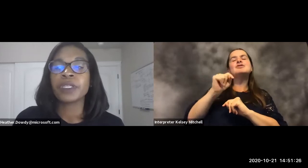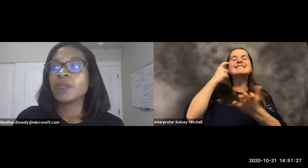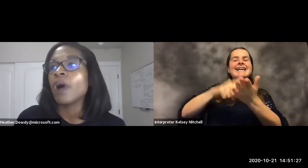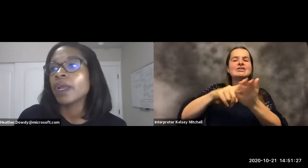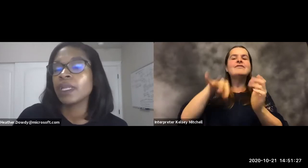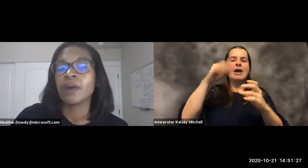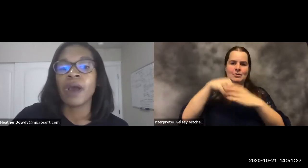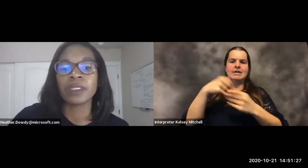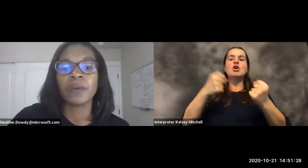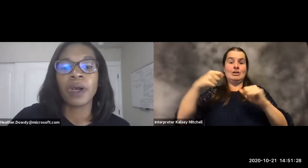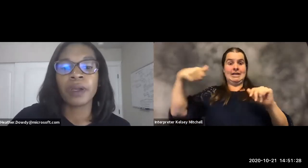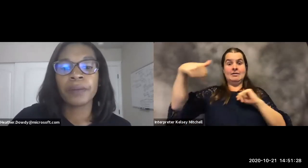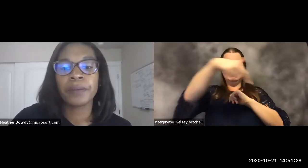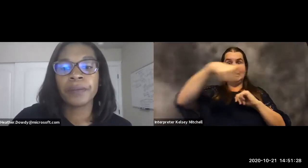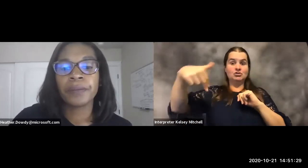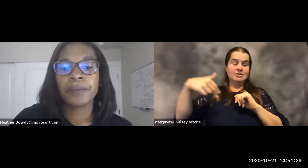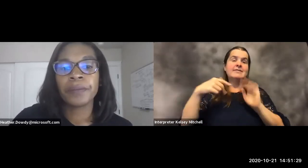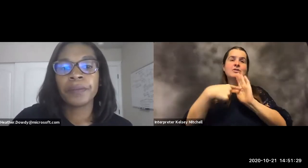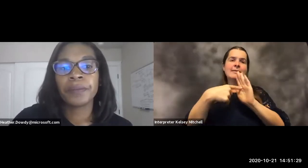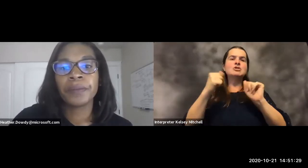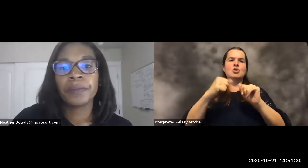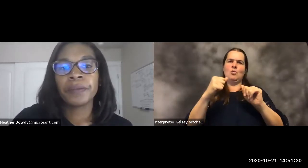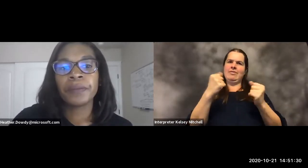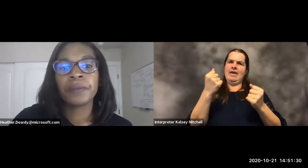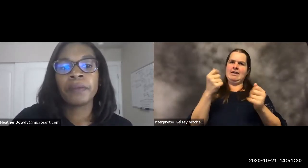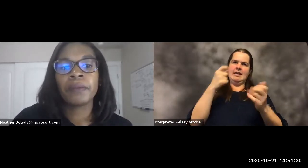instance, a person walking in a crosswalk.